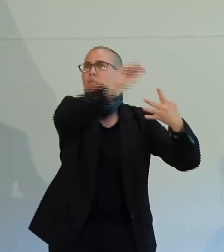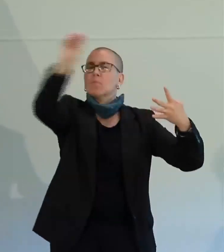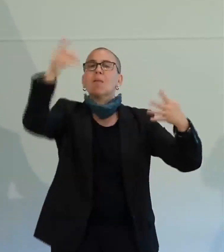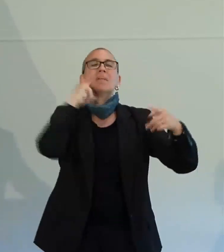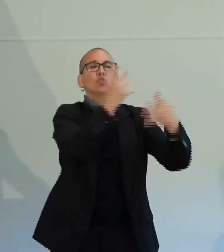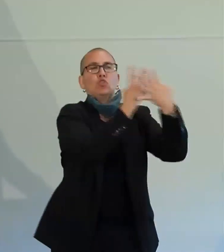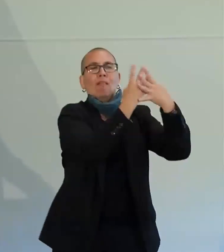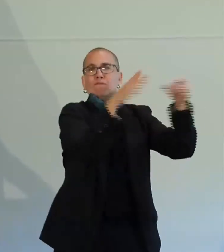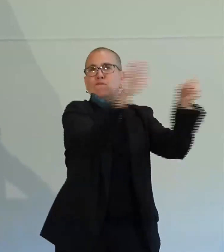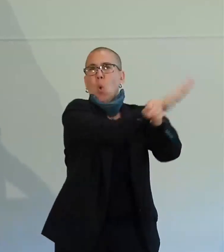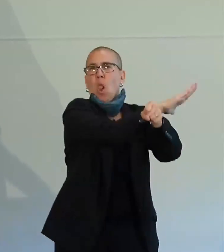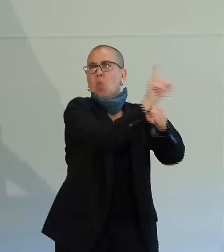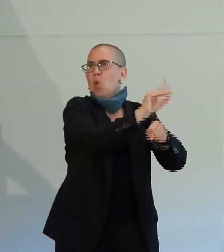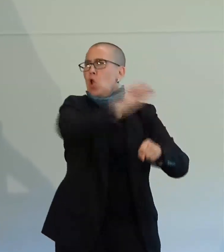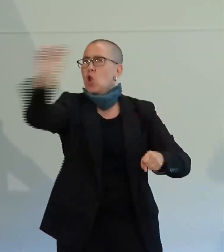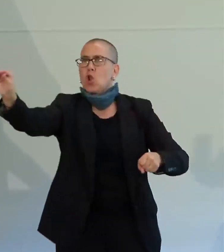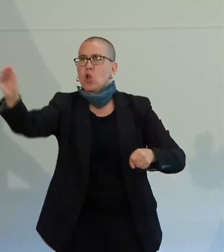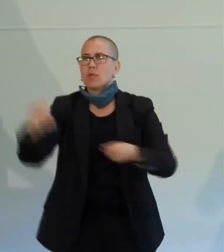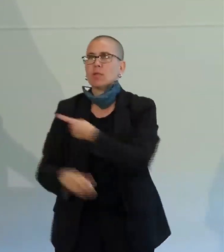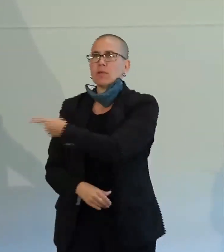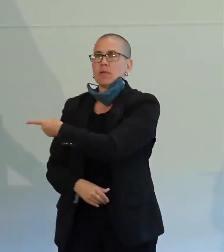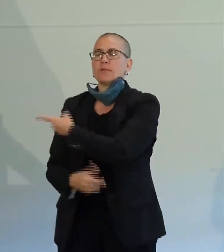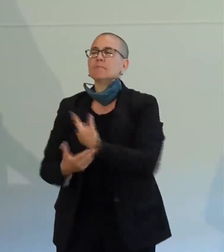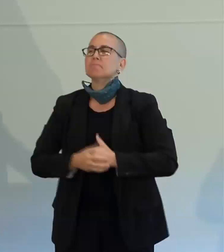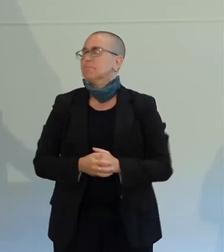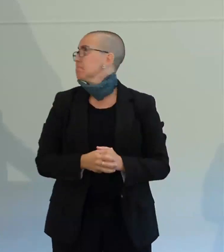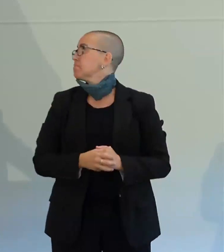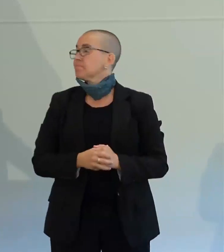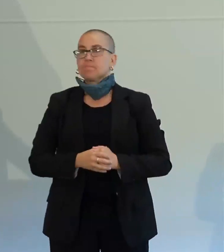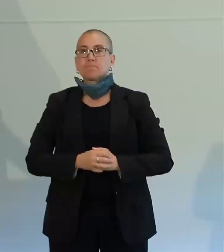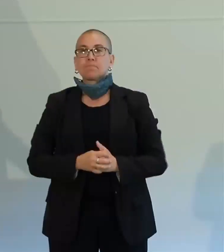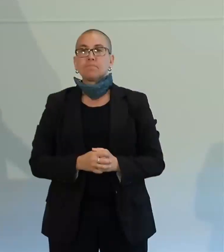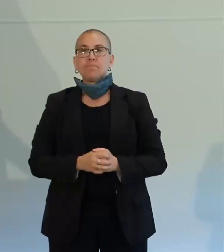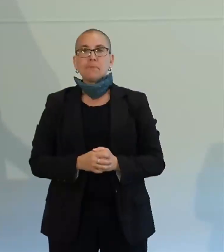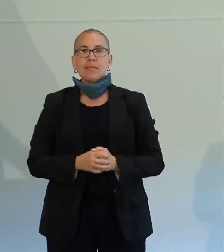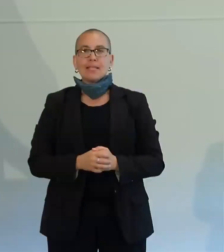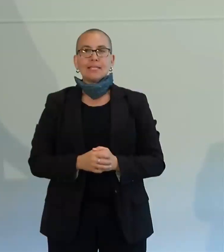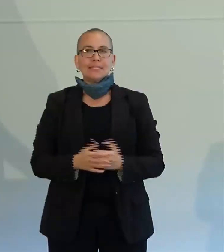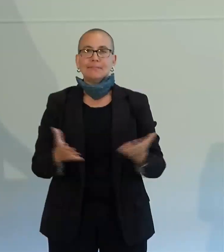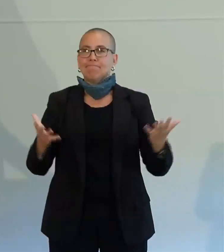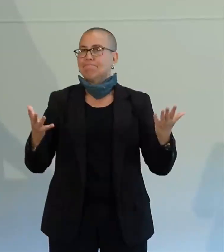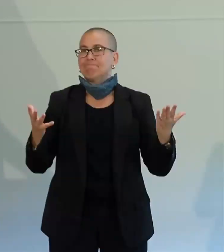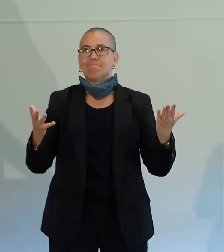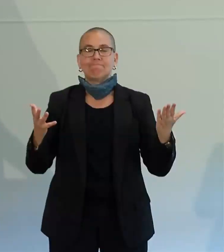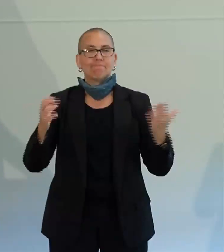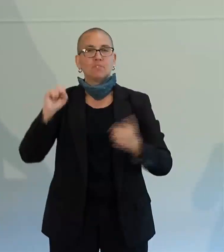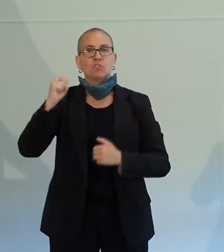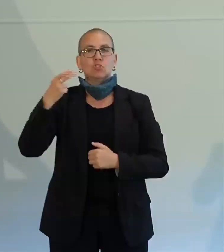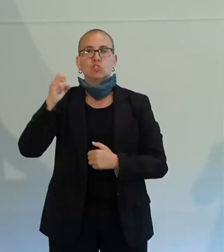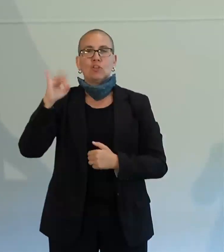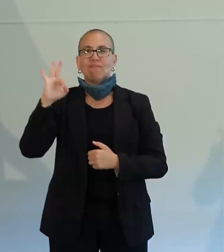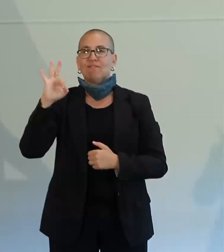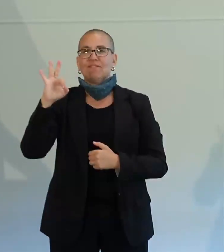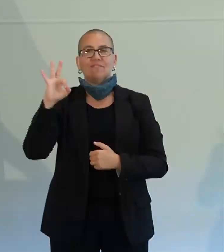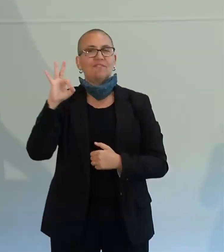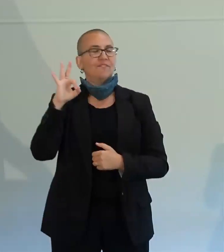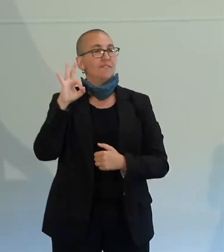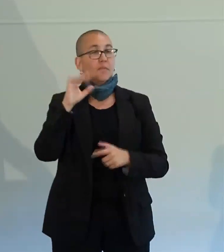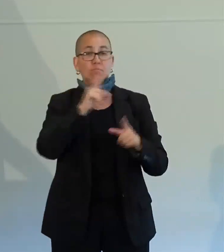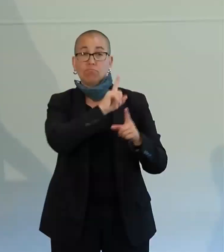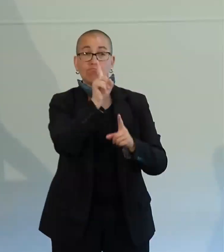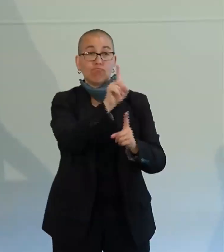I would just answer that in terms of that is left up to the various sheriffs that we work with on this. They make, as Commissioner Schnell noted the other